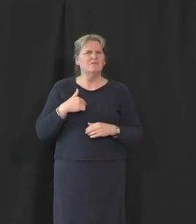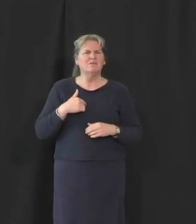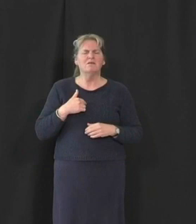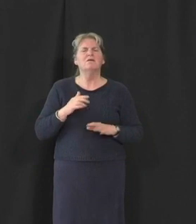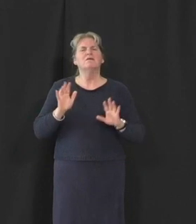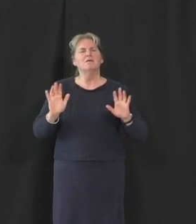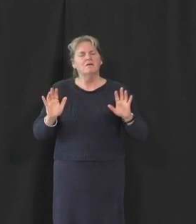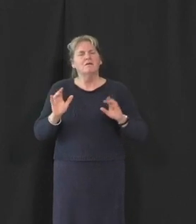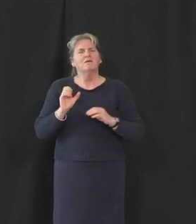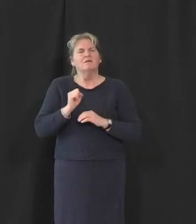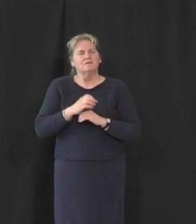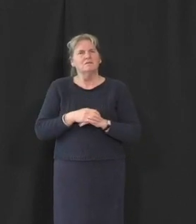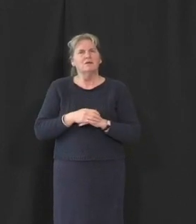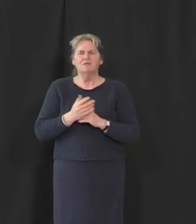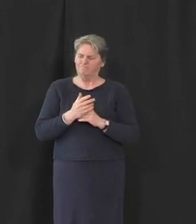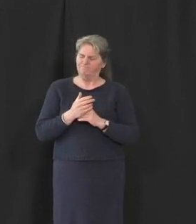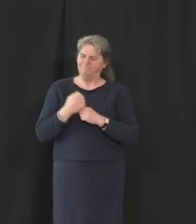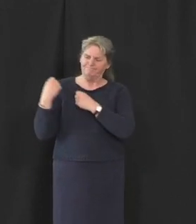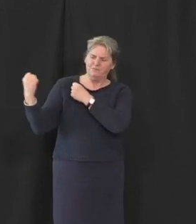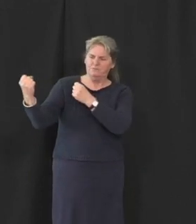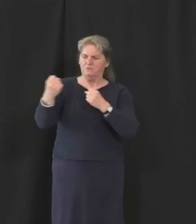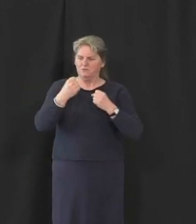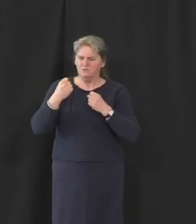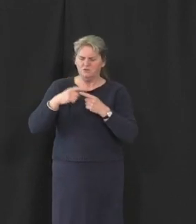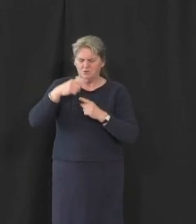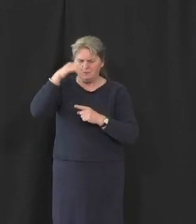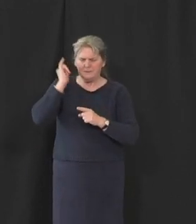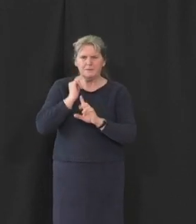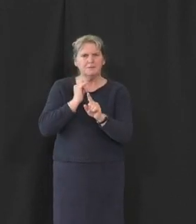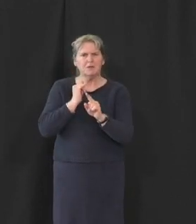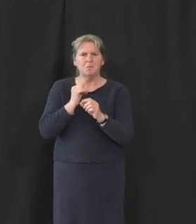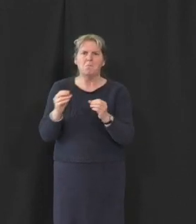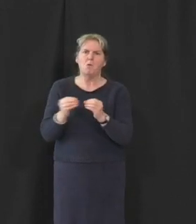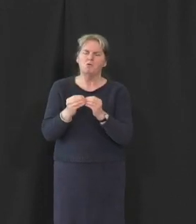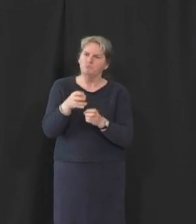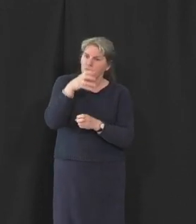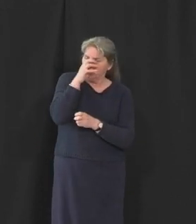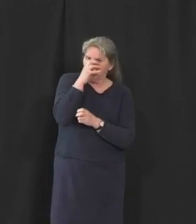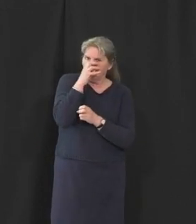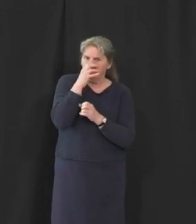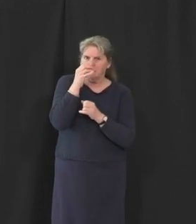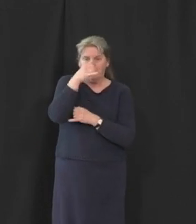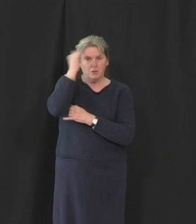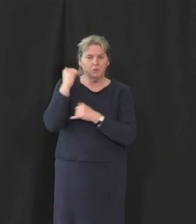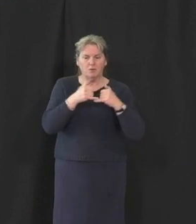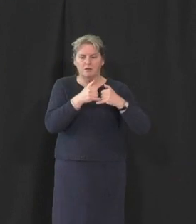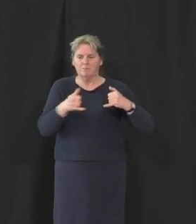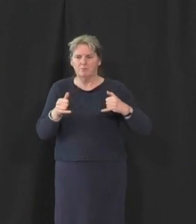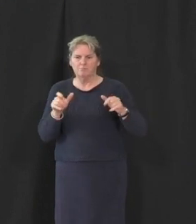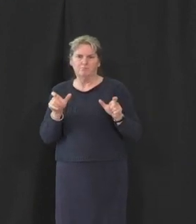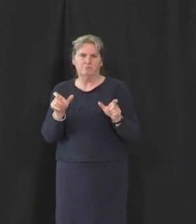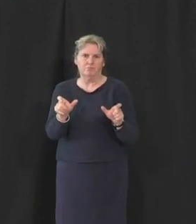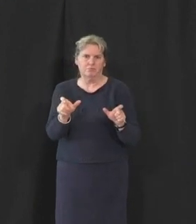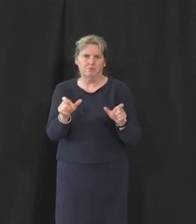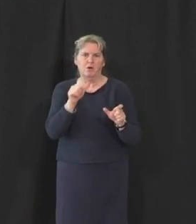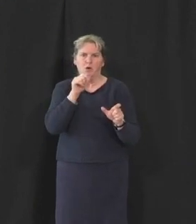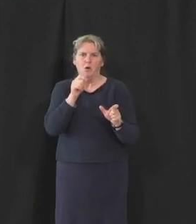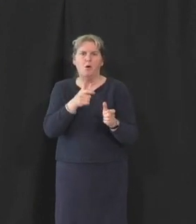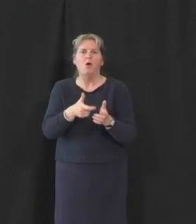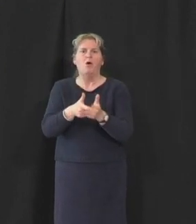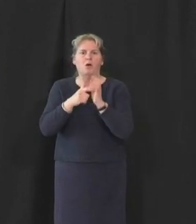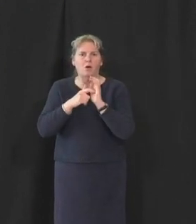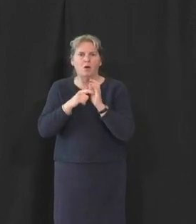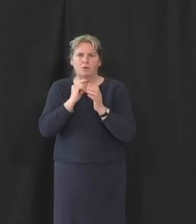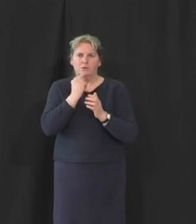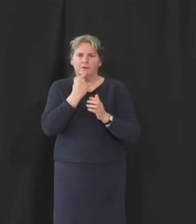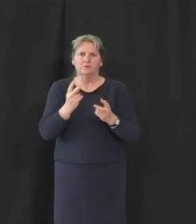this continued traffic, we are further restricting Yukon borders to all non-essential and